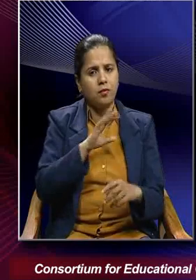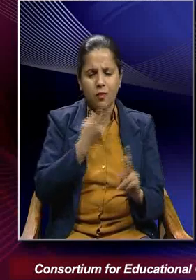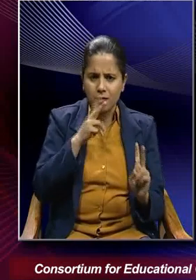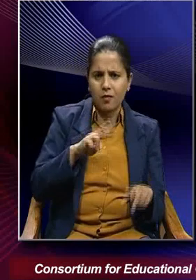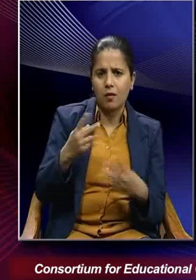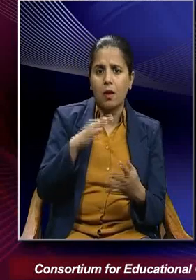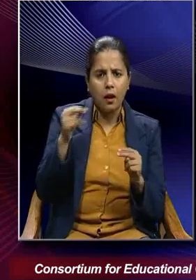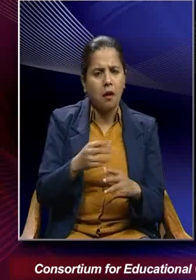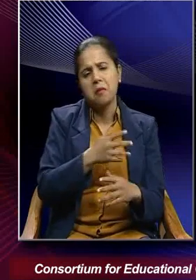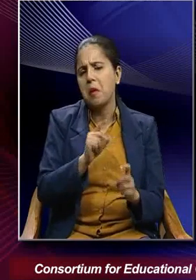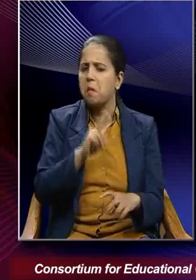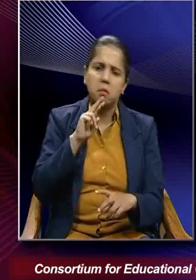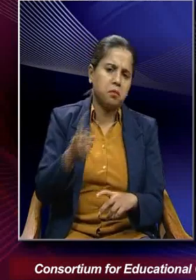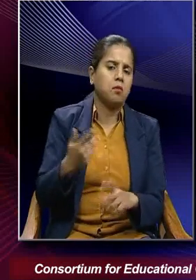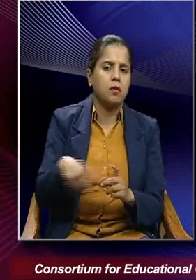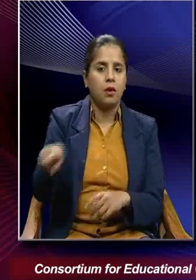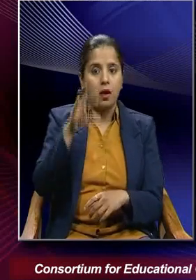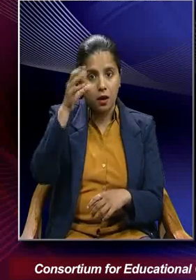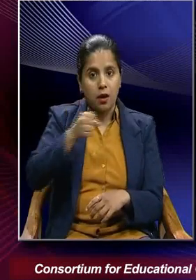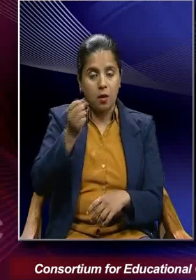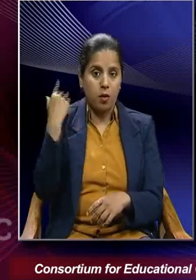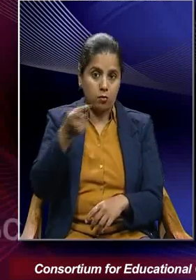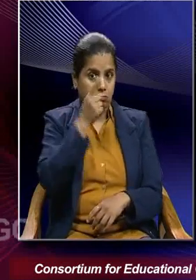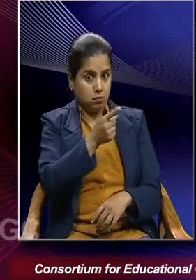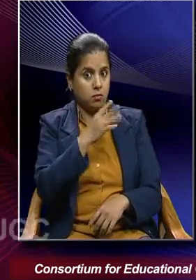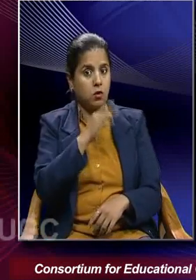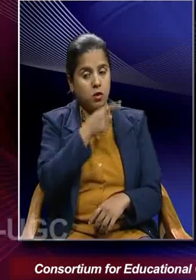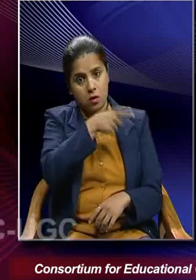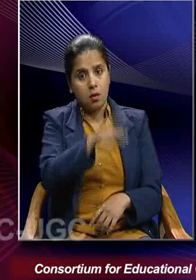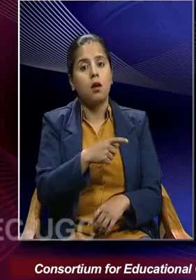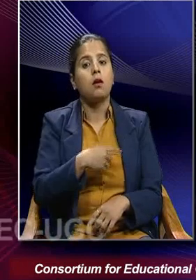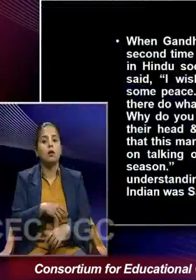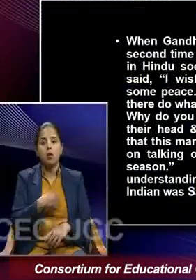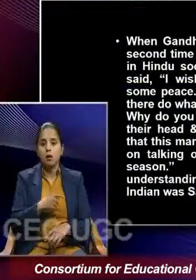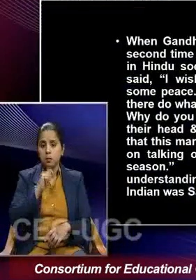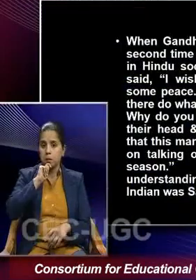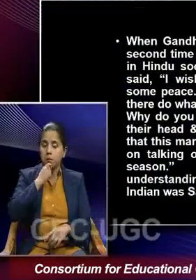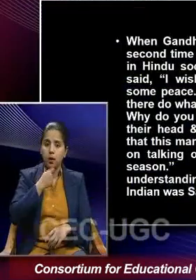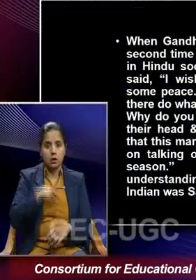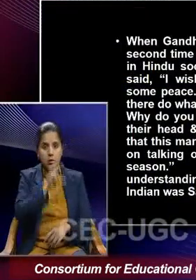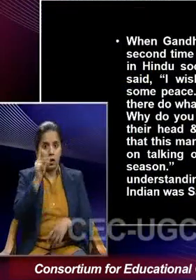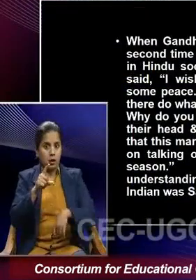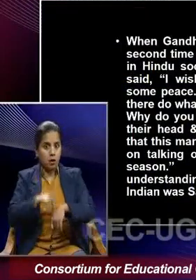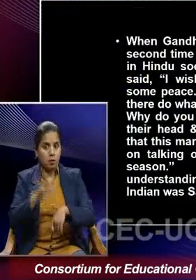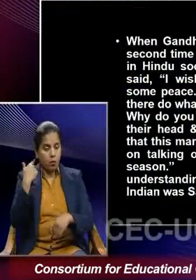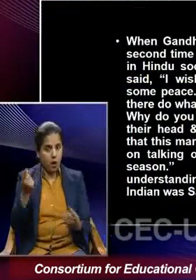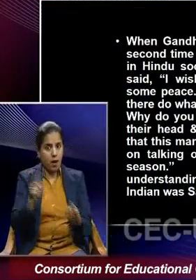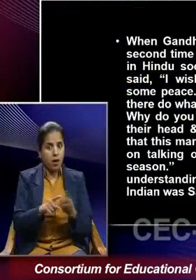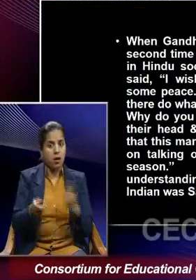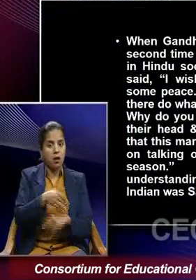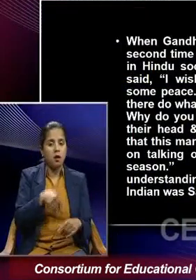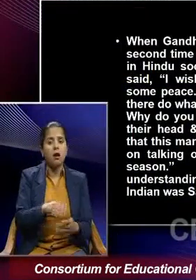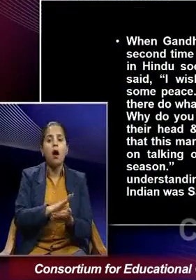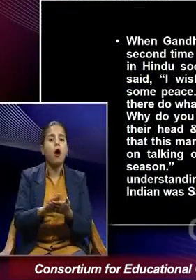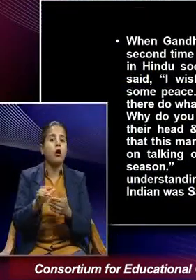it was needed. And when once Gandhi threatened to go on fast a second time on the issue of place of Harijans